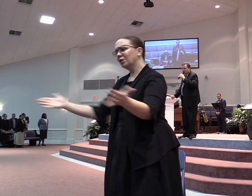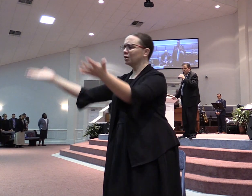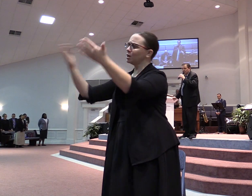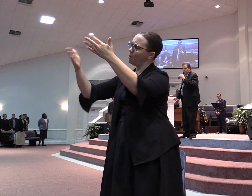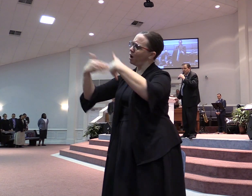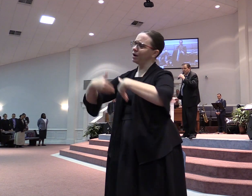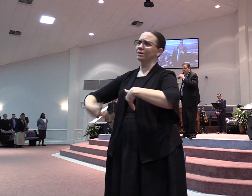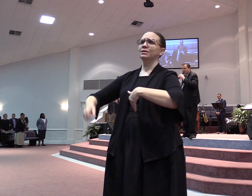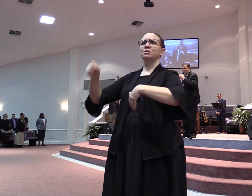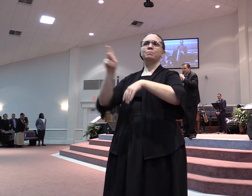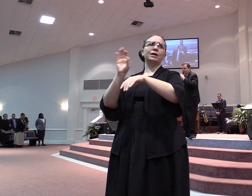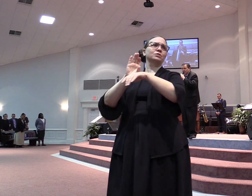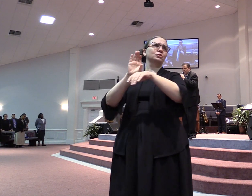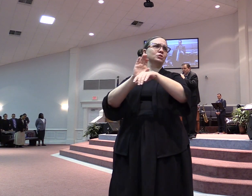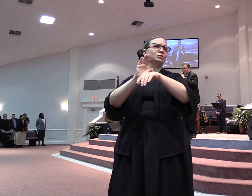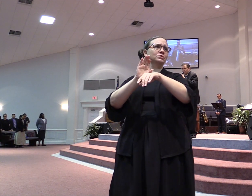of Gainesville. Amen.